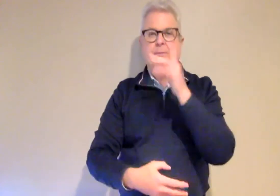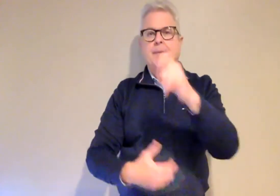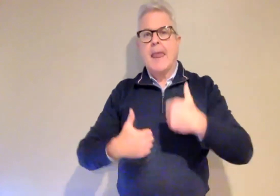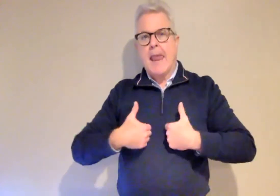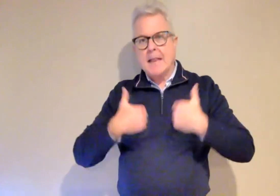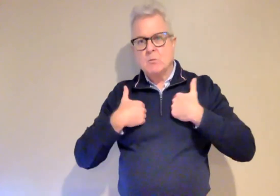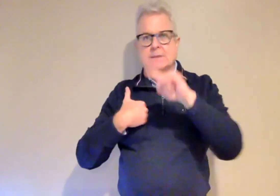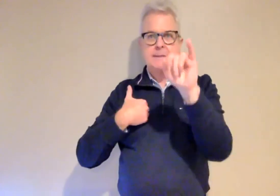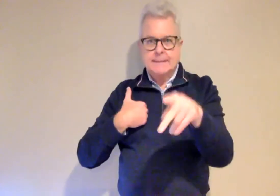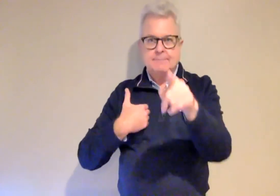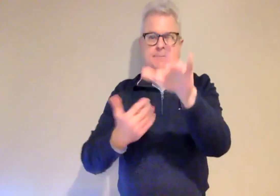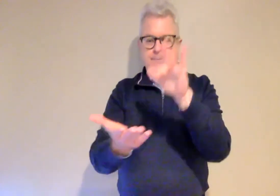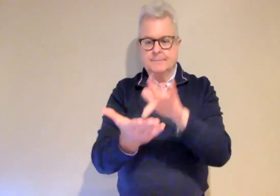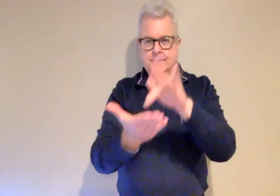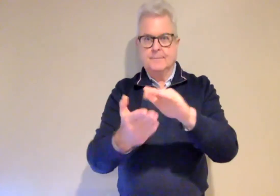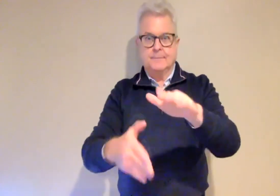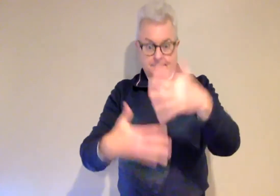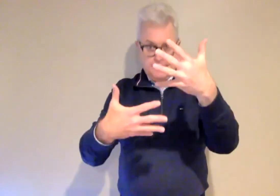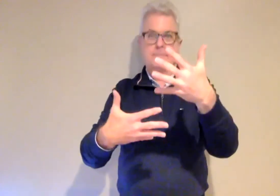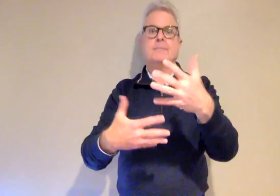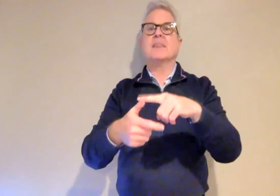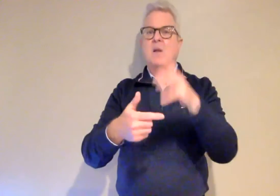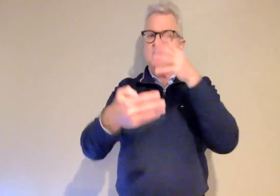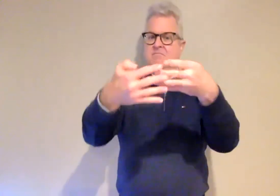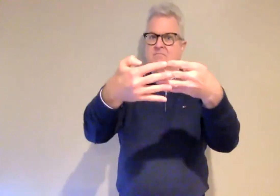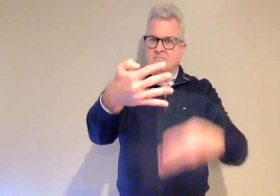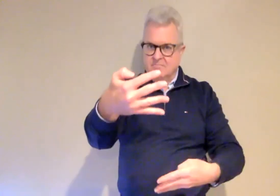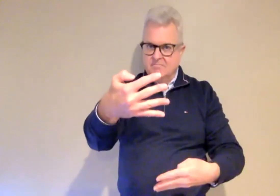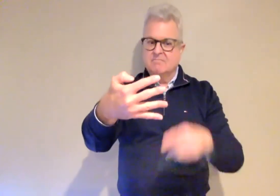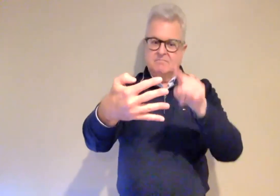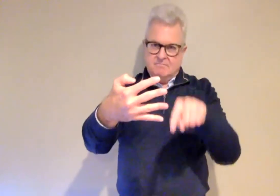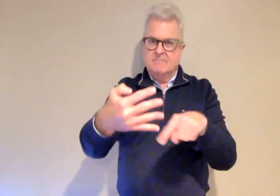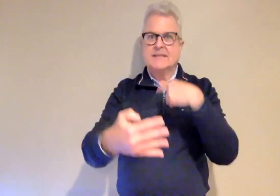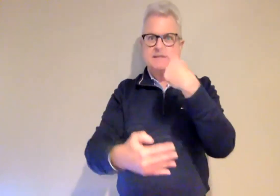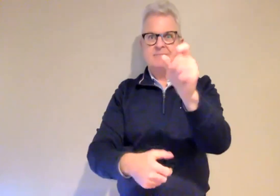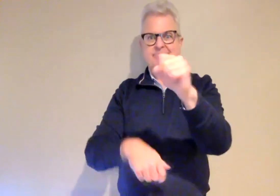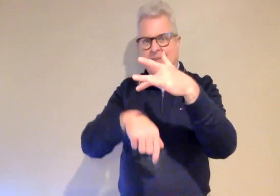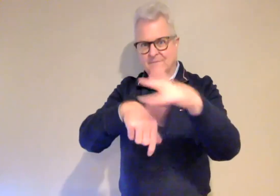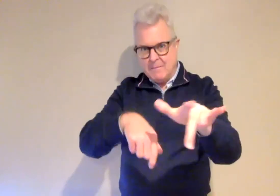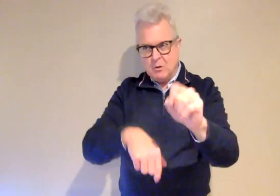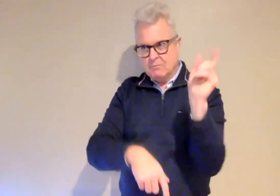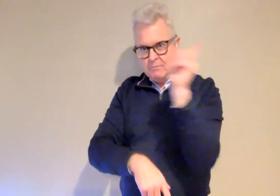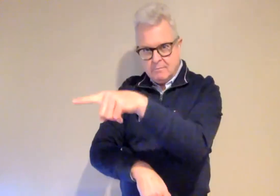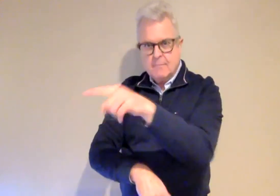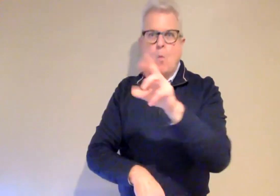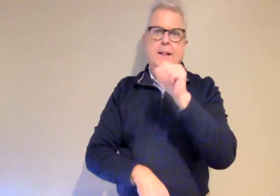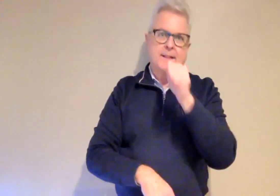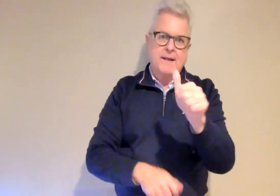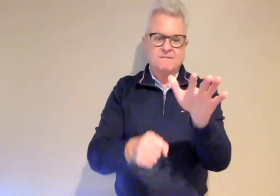When you click on the link for the open shelters, you would click in, provide your address and the city you live in, and it'll tell you the available shelters